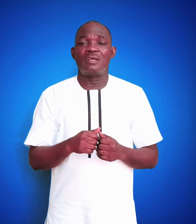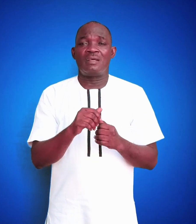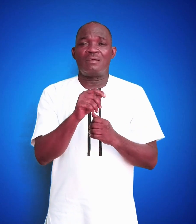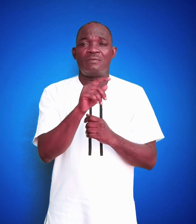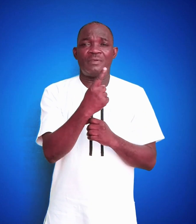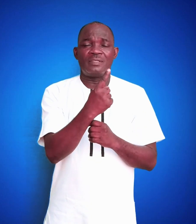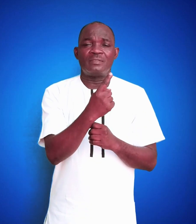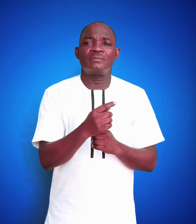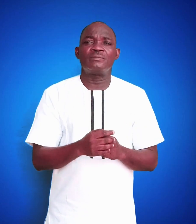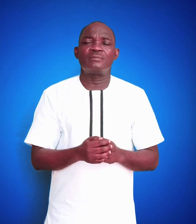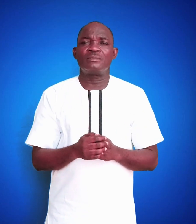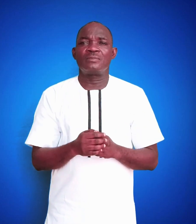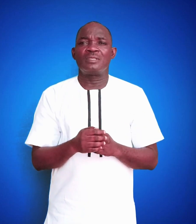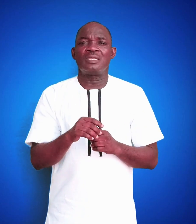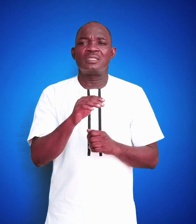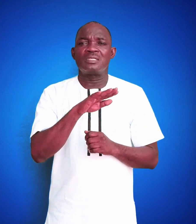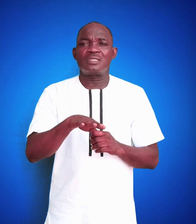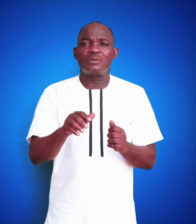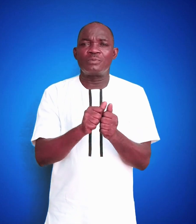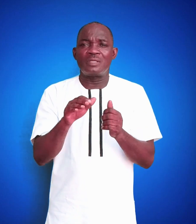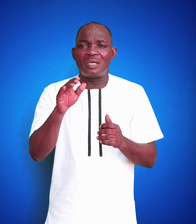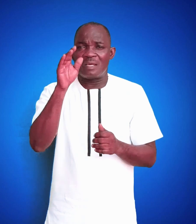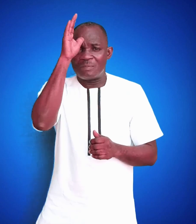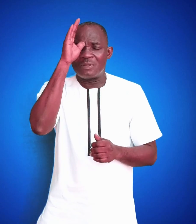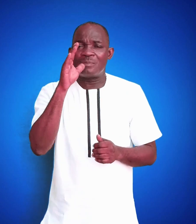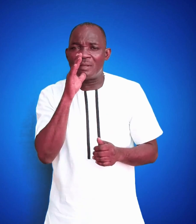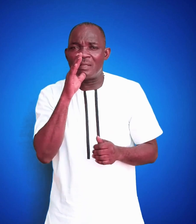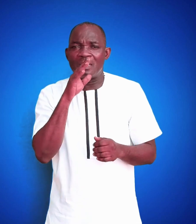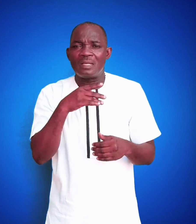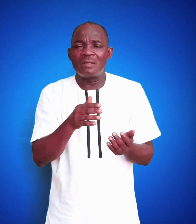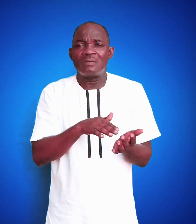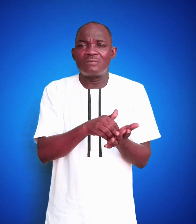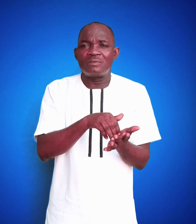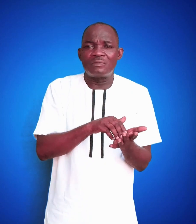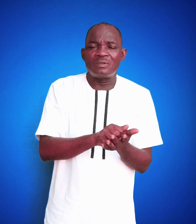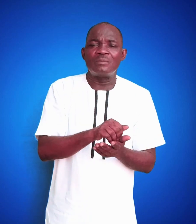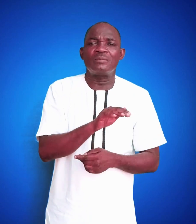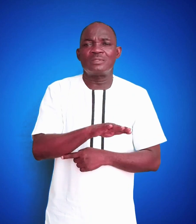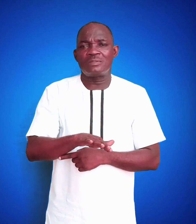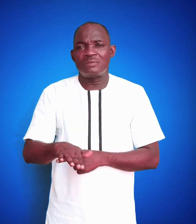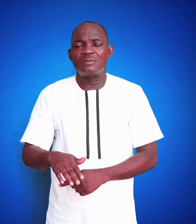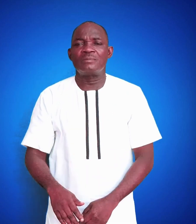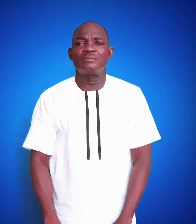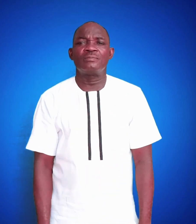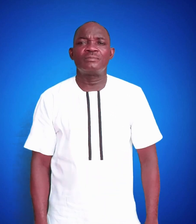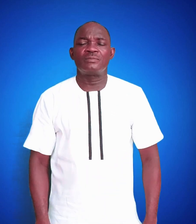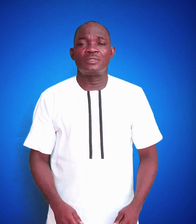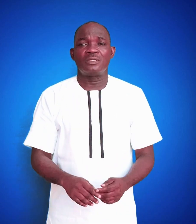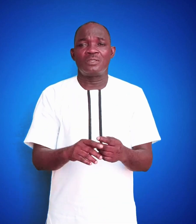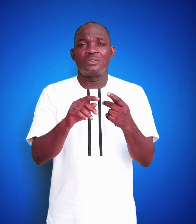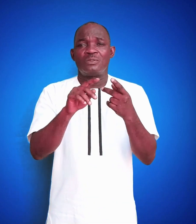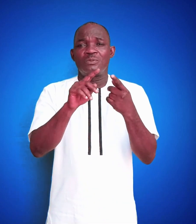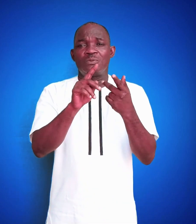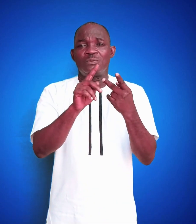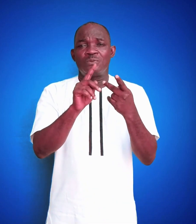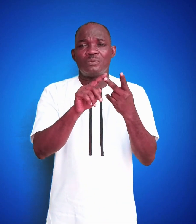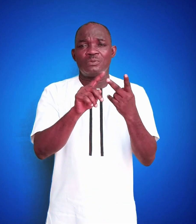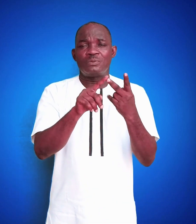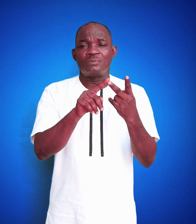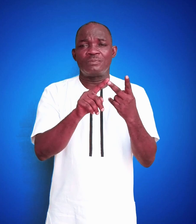1. Orphans and vulnerable children. 2.